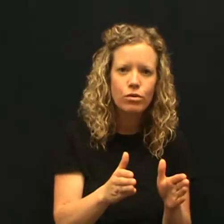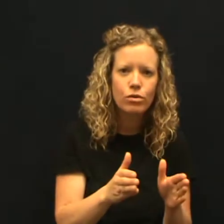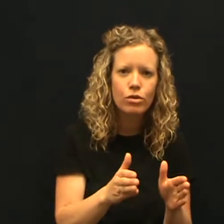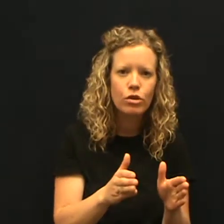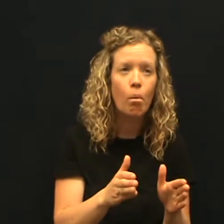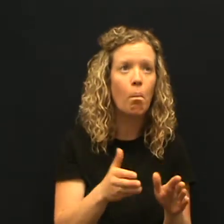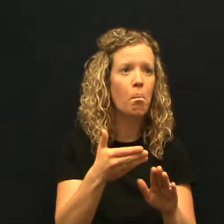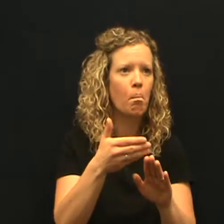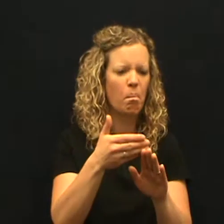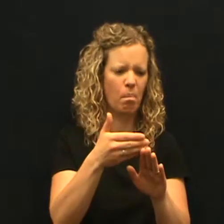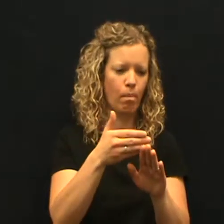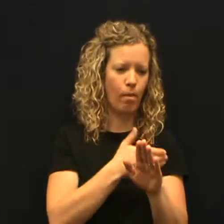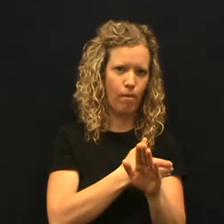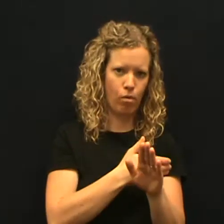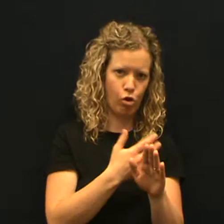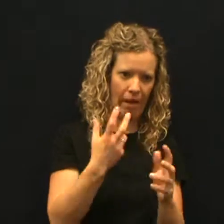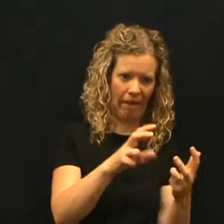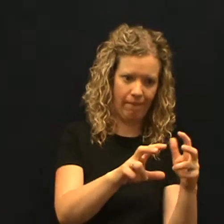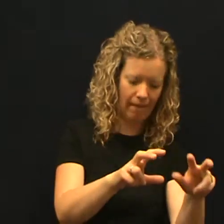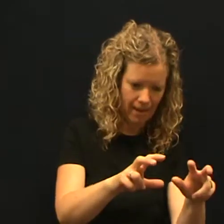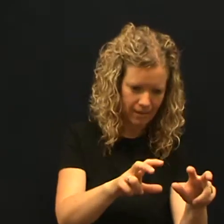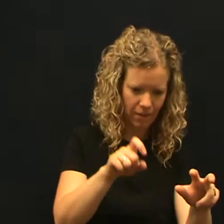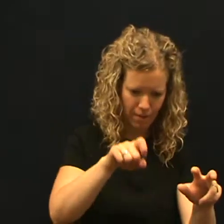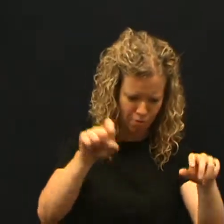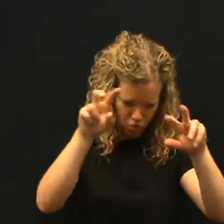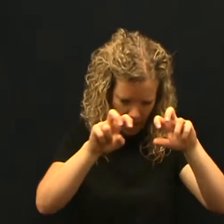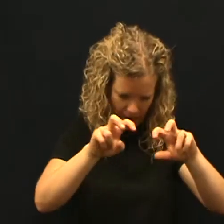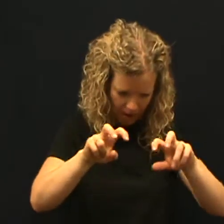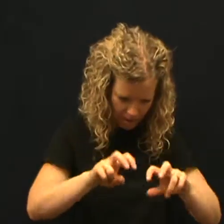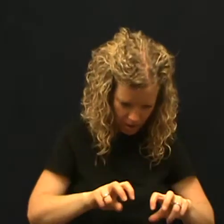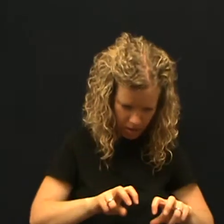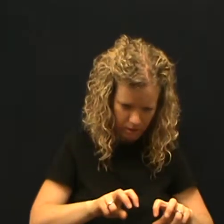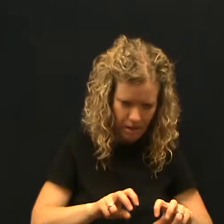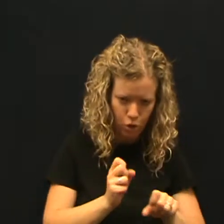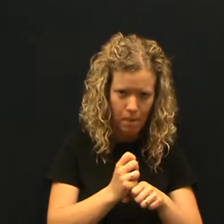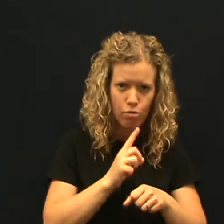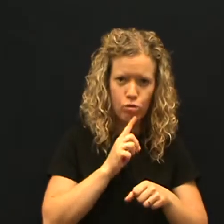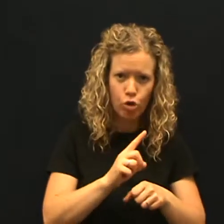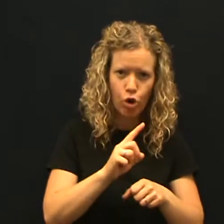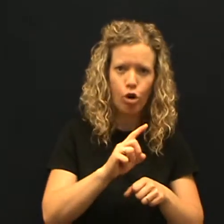to analyze the effectiveness of the performance of an organization.